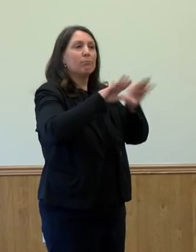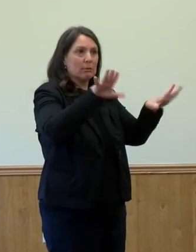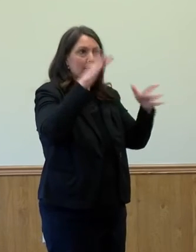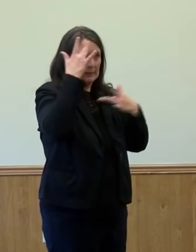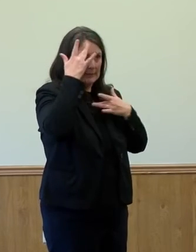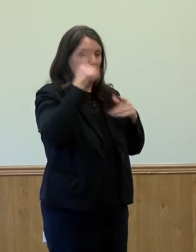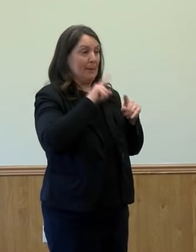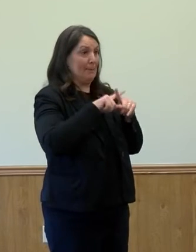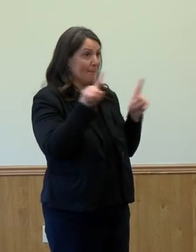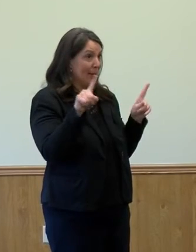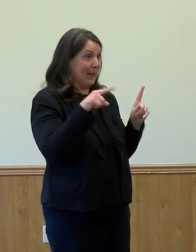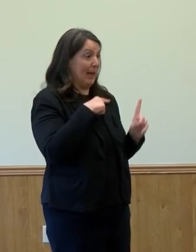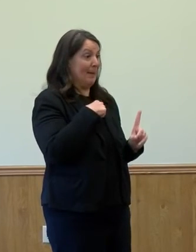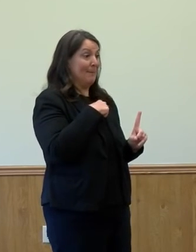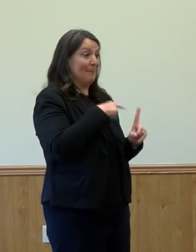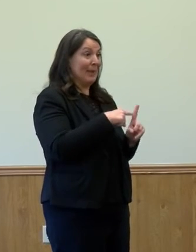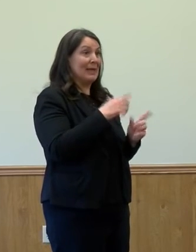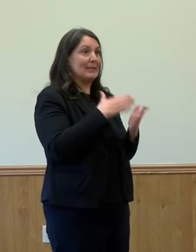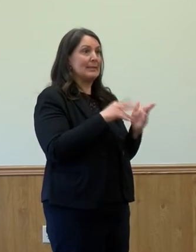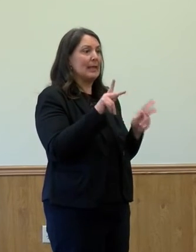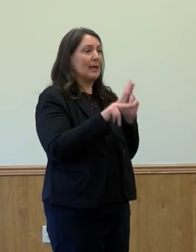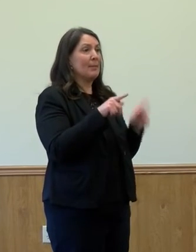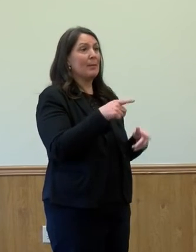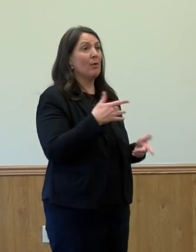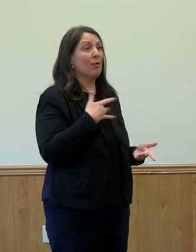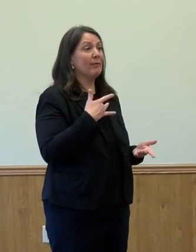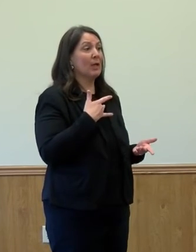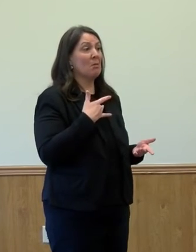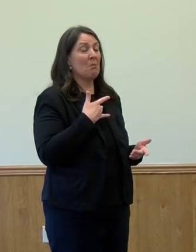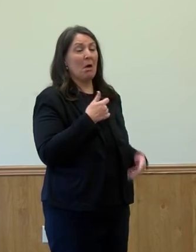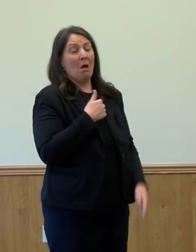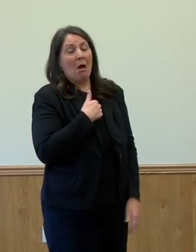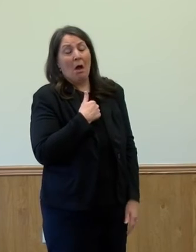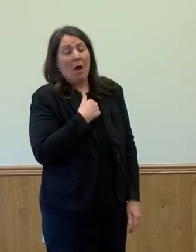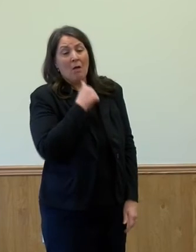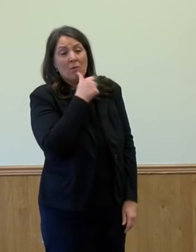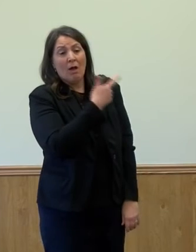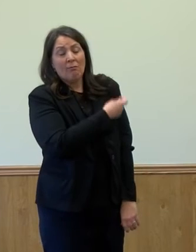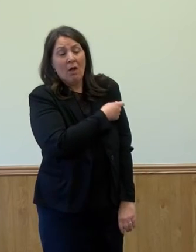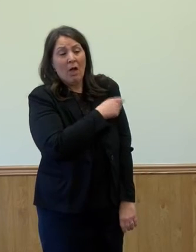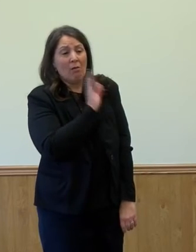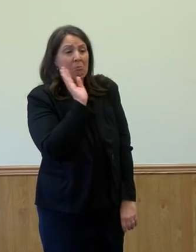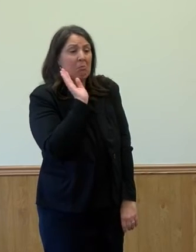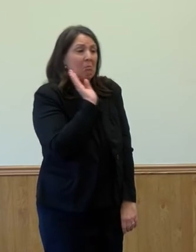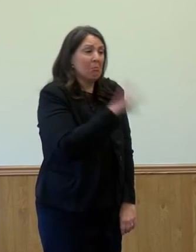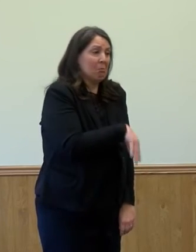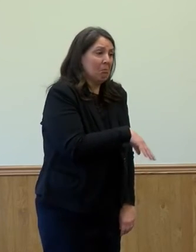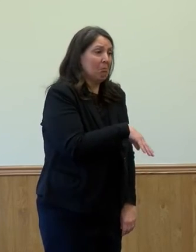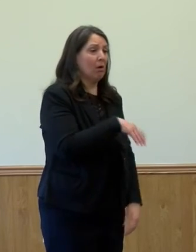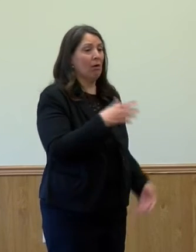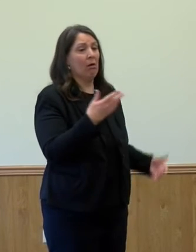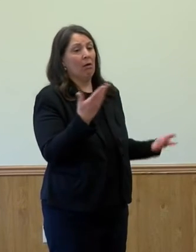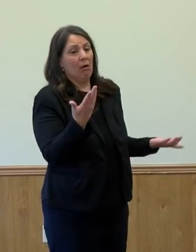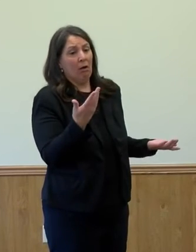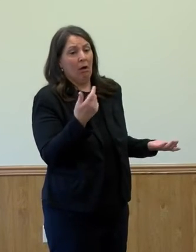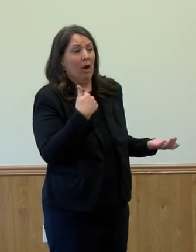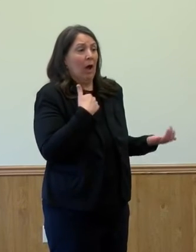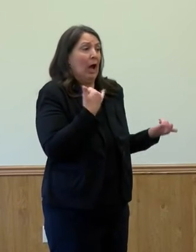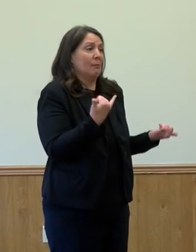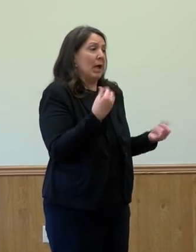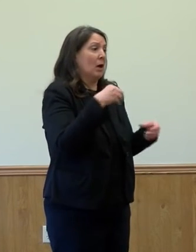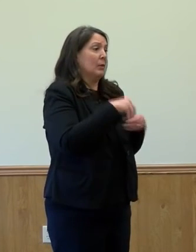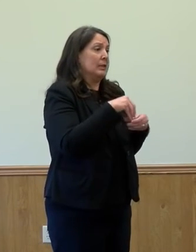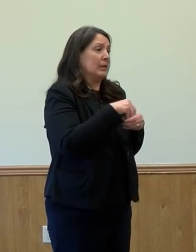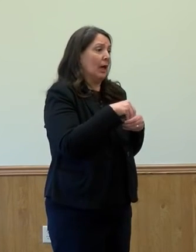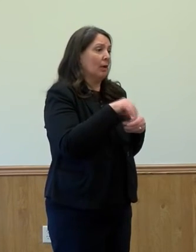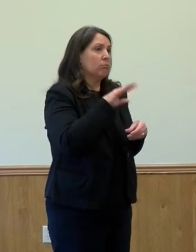compound that, you had a group of individuals that were unvaccinated that chose to be in that type of larger setting or forced more so, that now you saw those